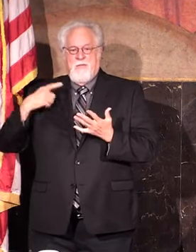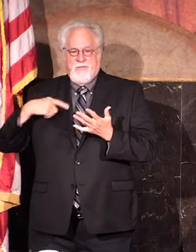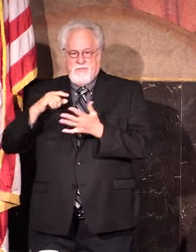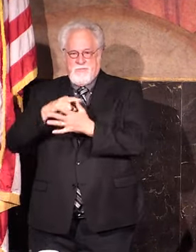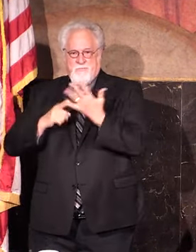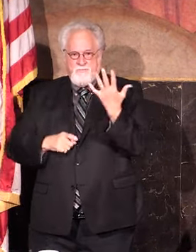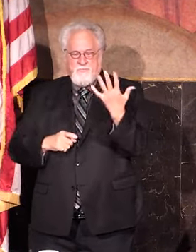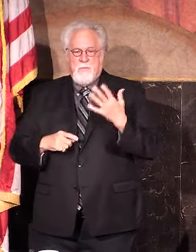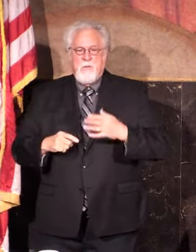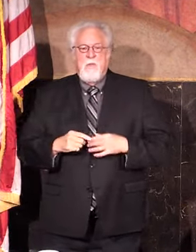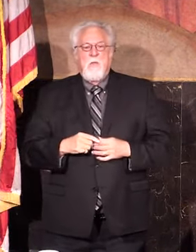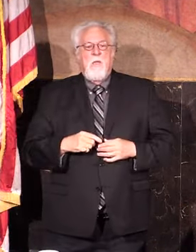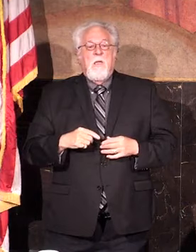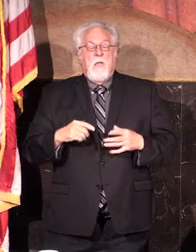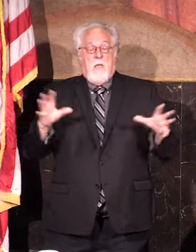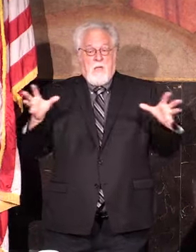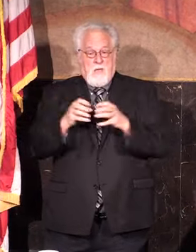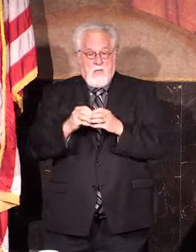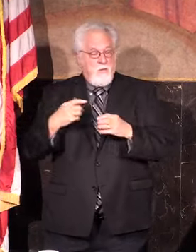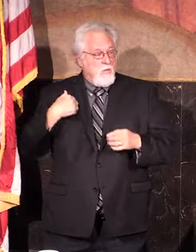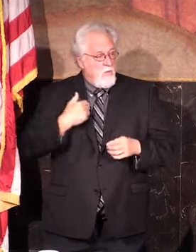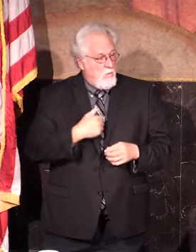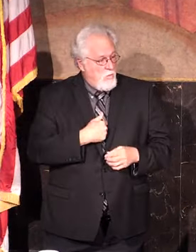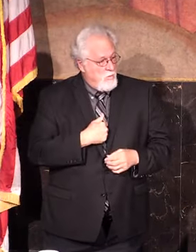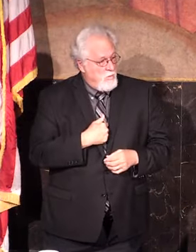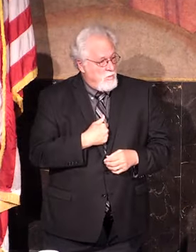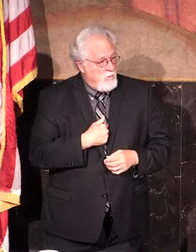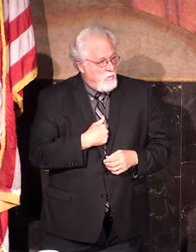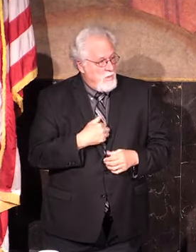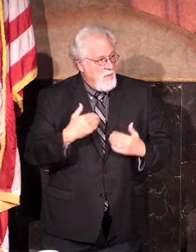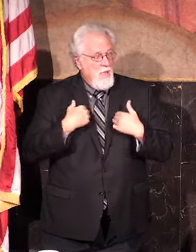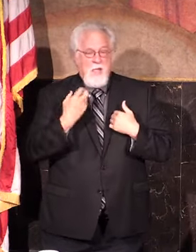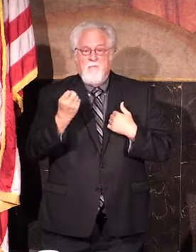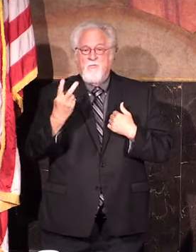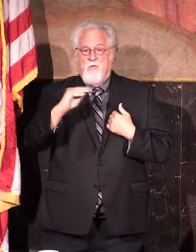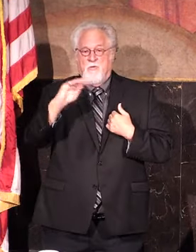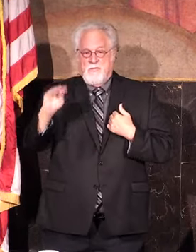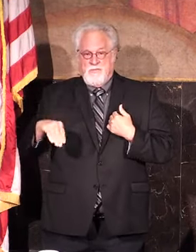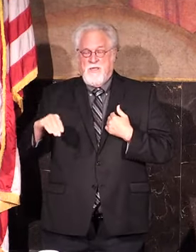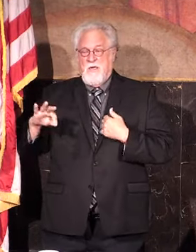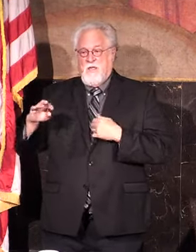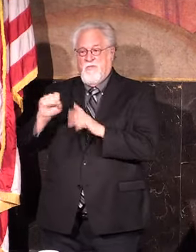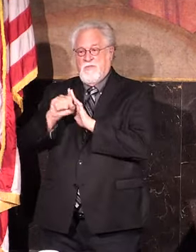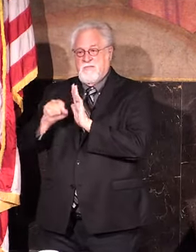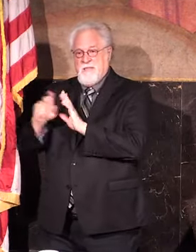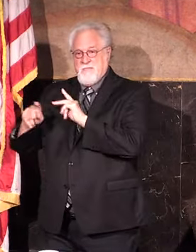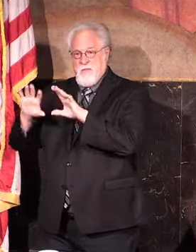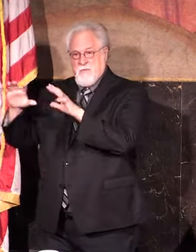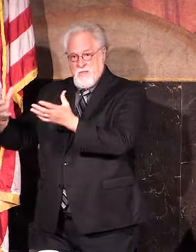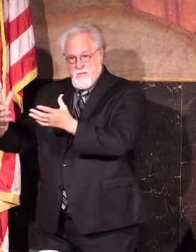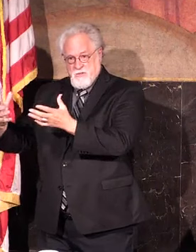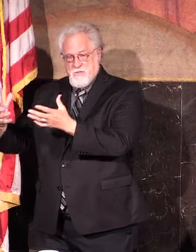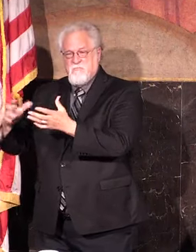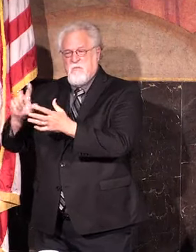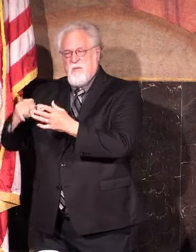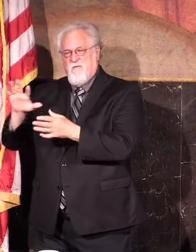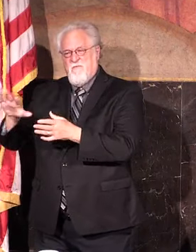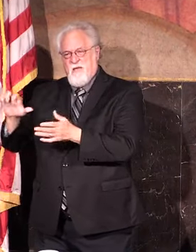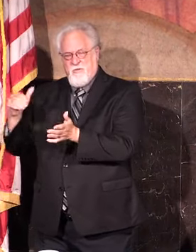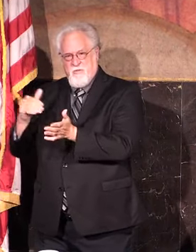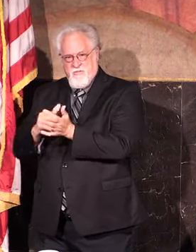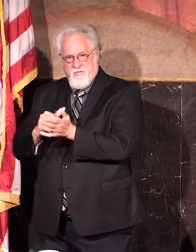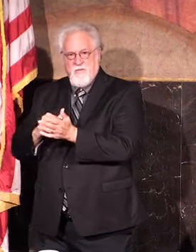Parish. Collectively, we make up about 12% of the state's population. We have over 500,000 residents that call the